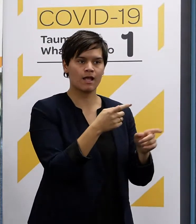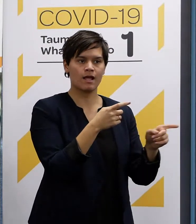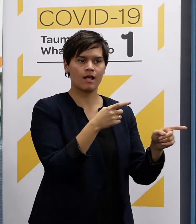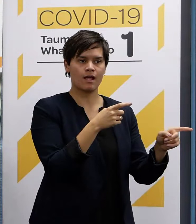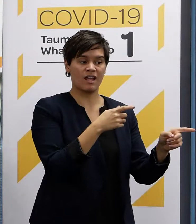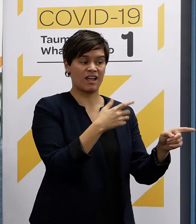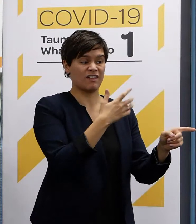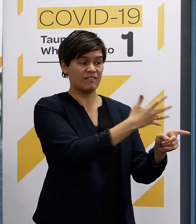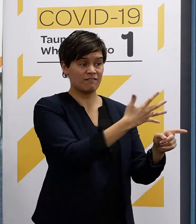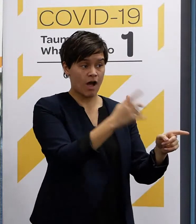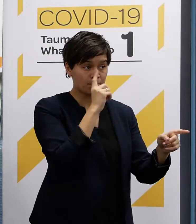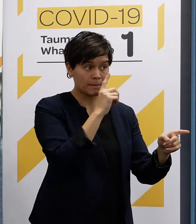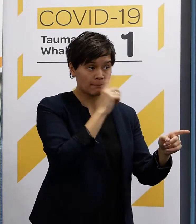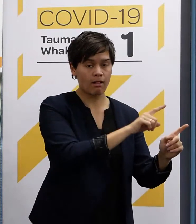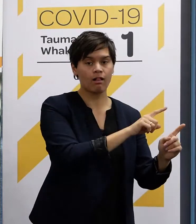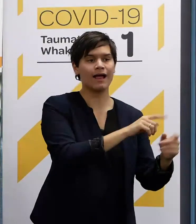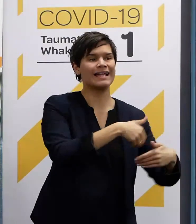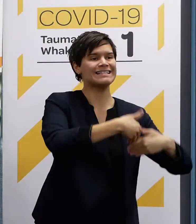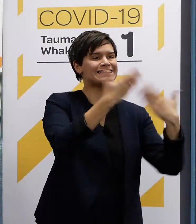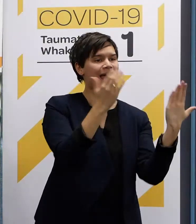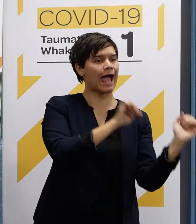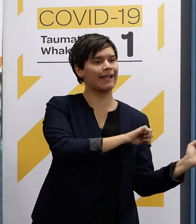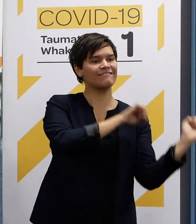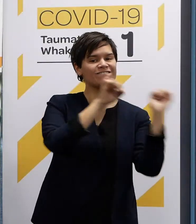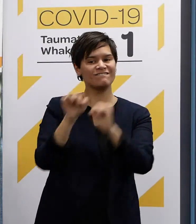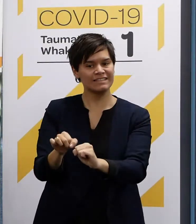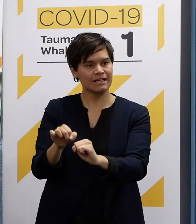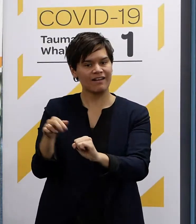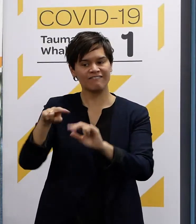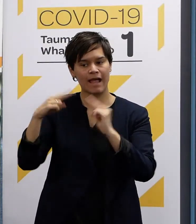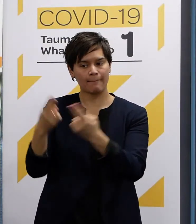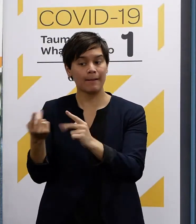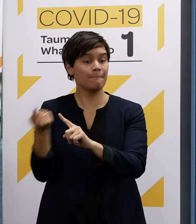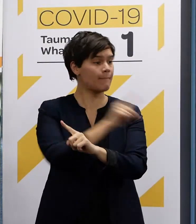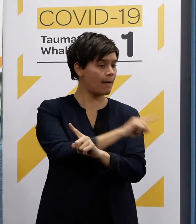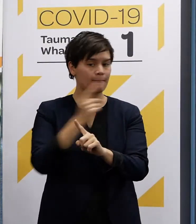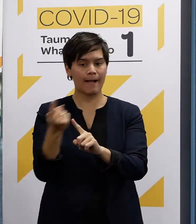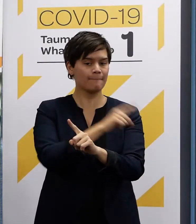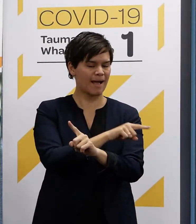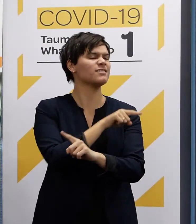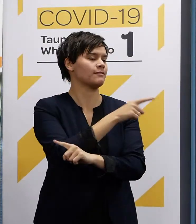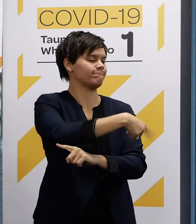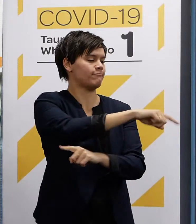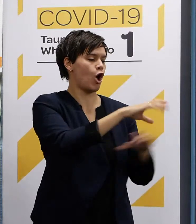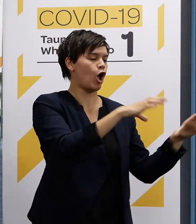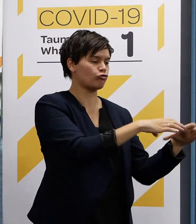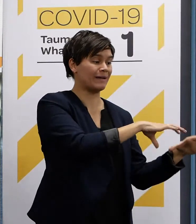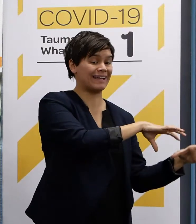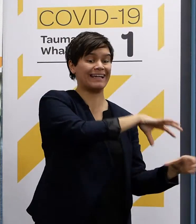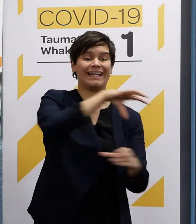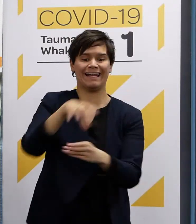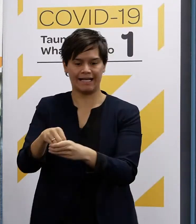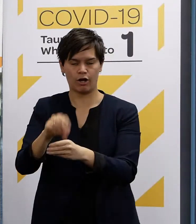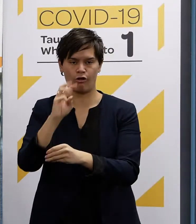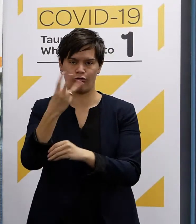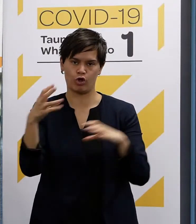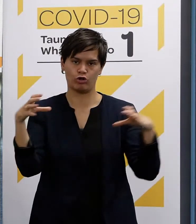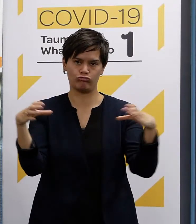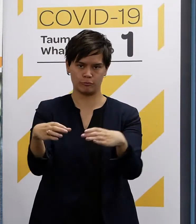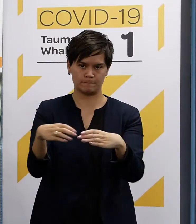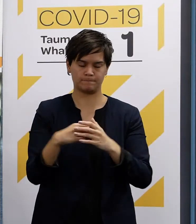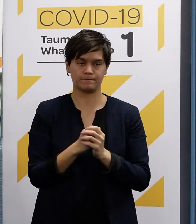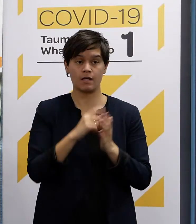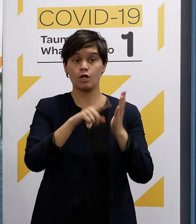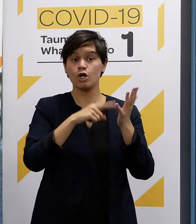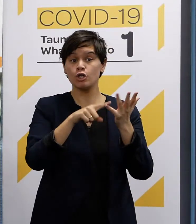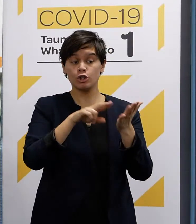after the 16th, but many of those people are within that 2159. Since the 9th of June, we have been rolling